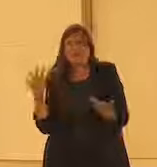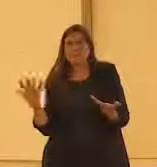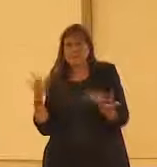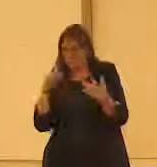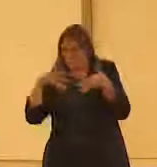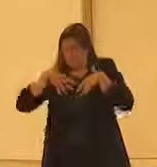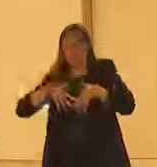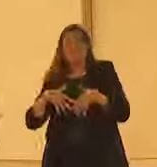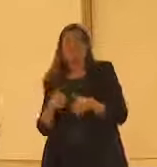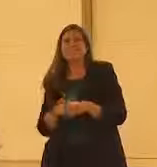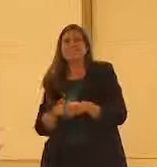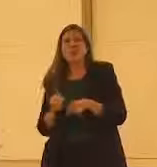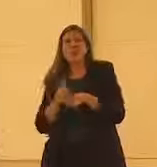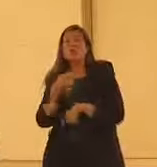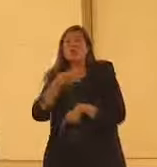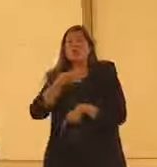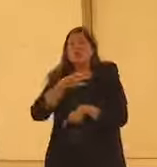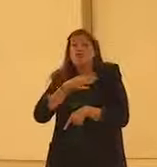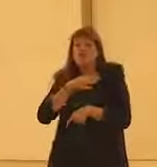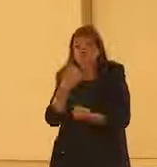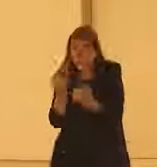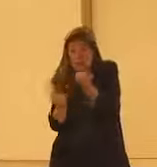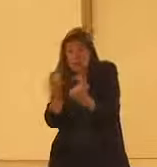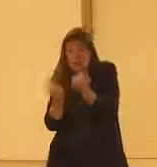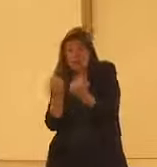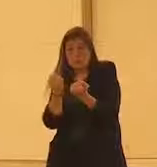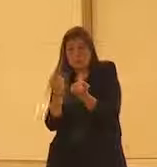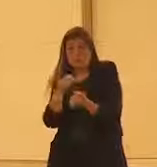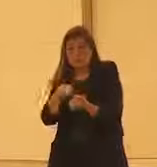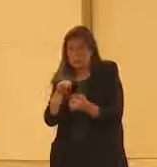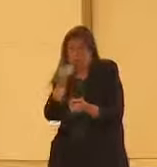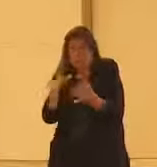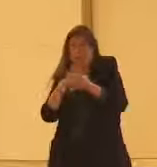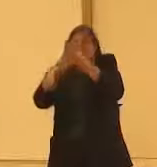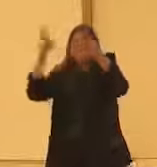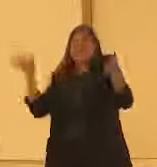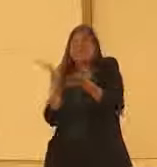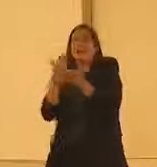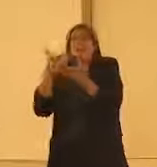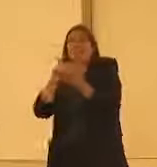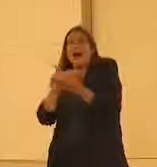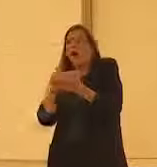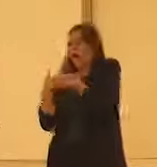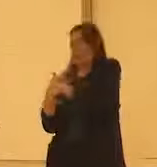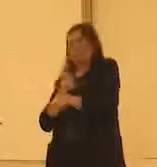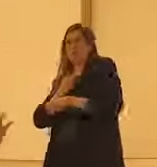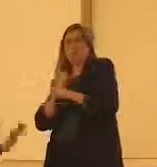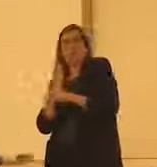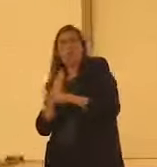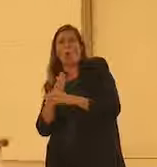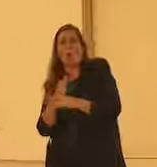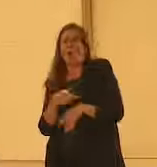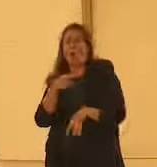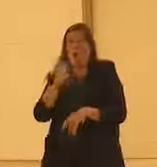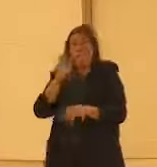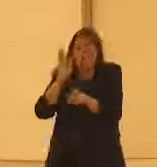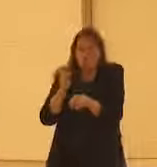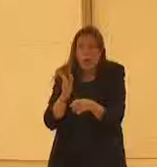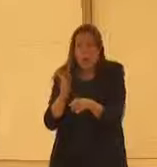Risk assessment, which is a huge part of what psychiatrists do, that's assessing how likely it is that someone's going to harm themselves, harm someone else,